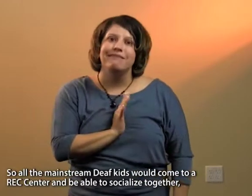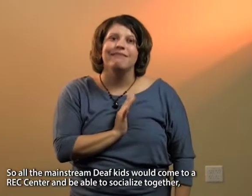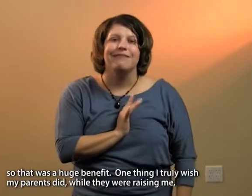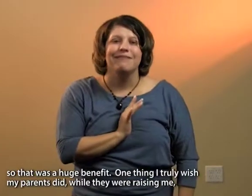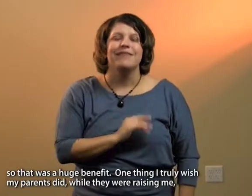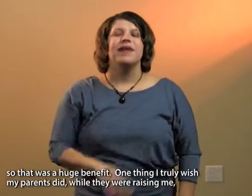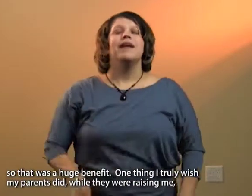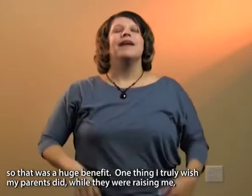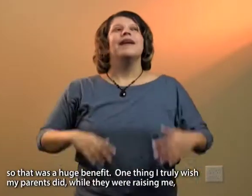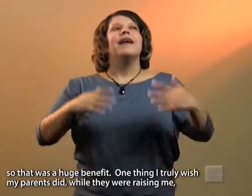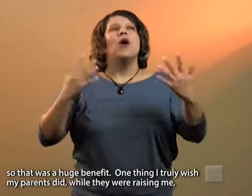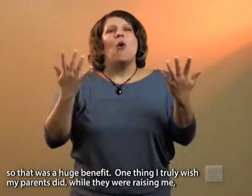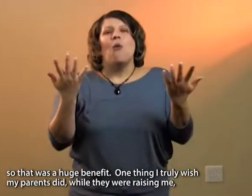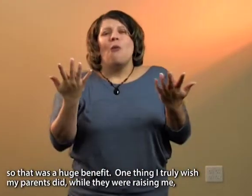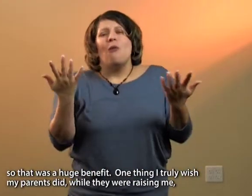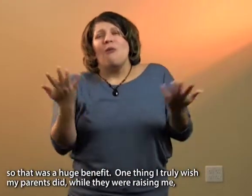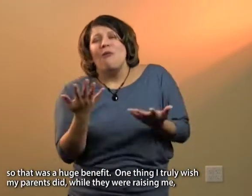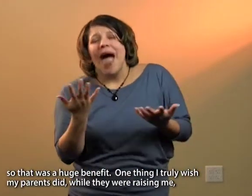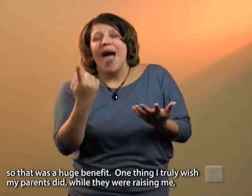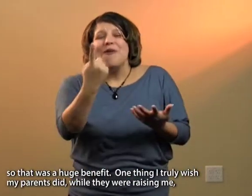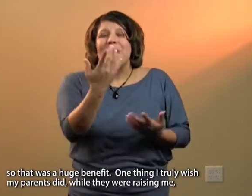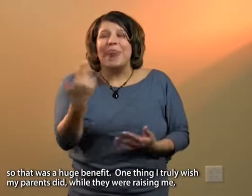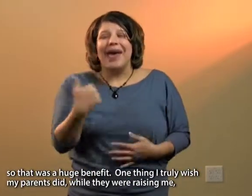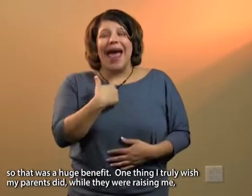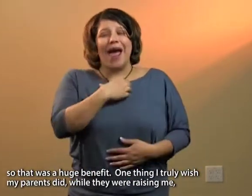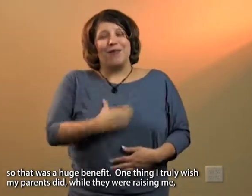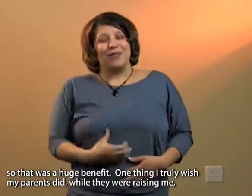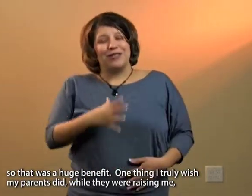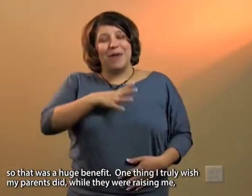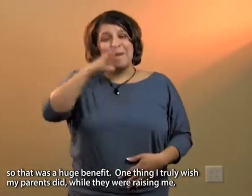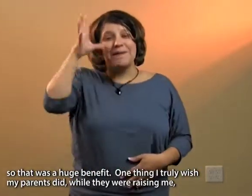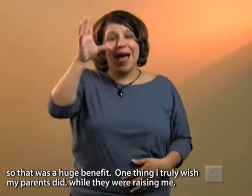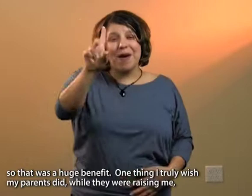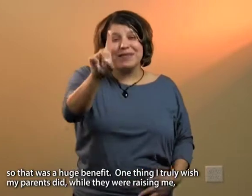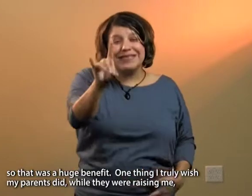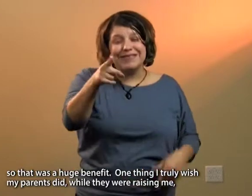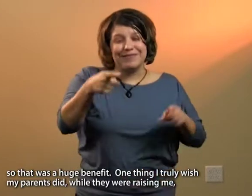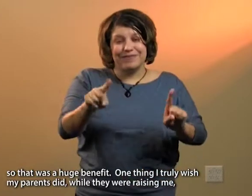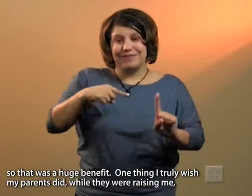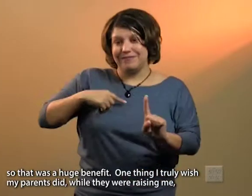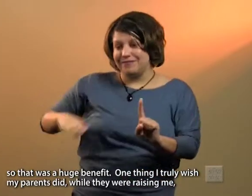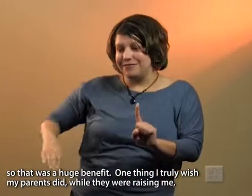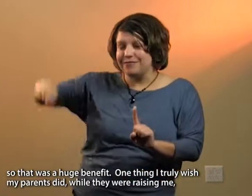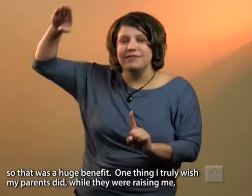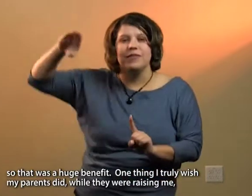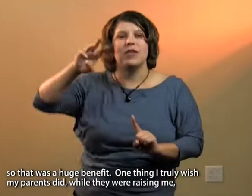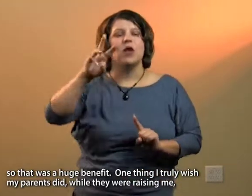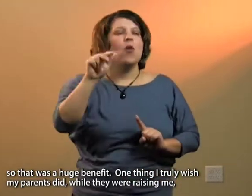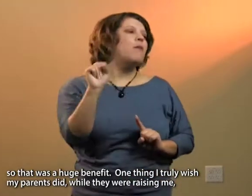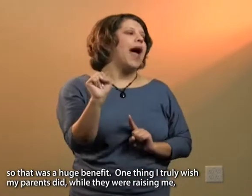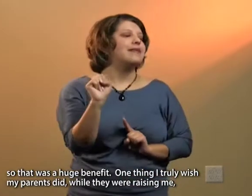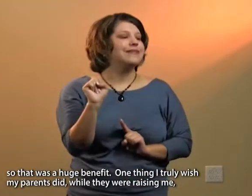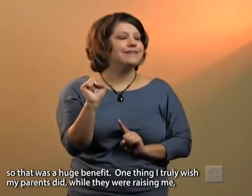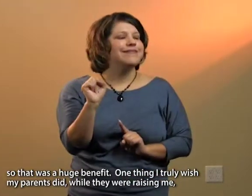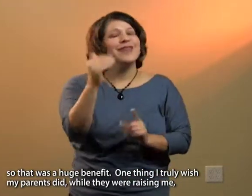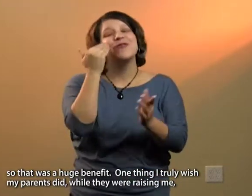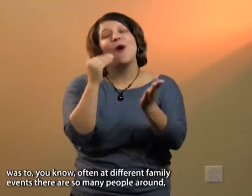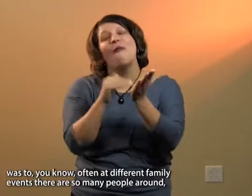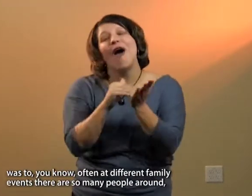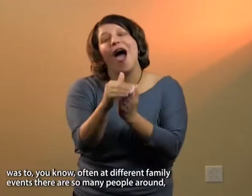So that was a huge benefit And one thing that I truly wish my parents did While they were raising me